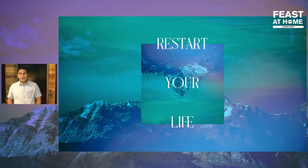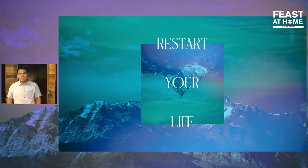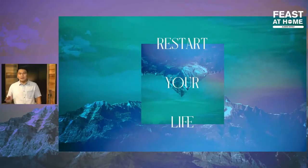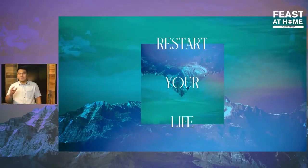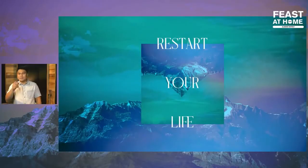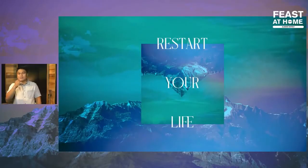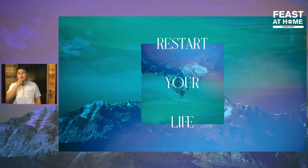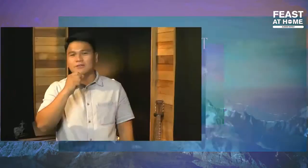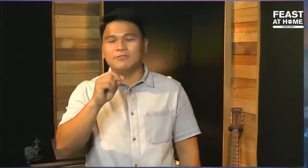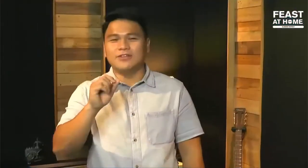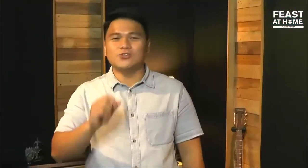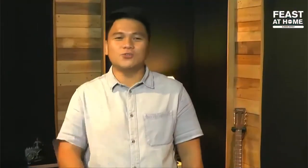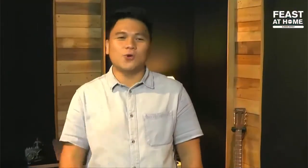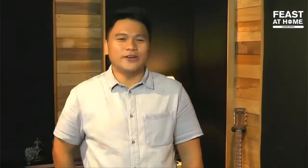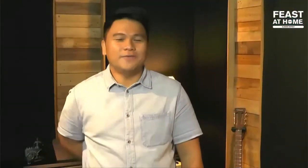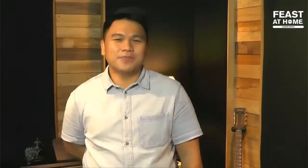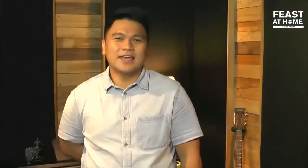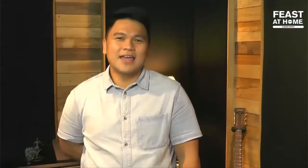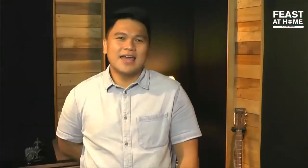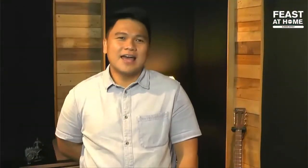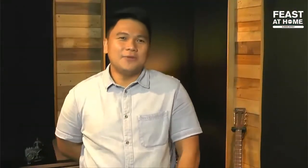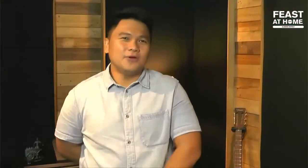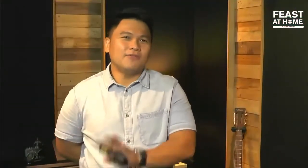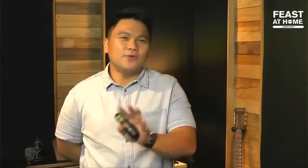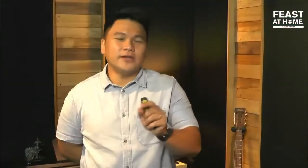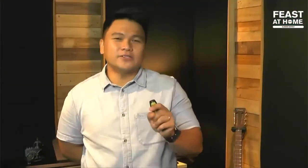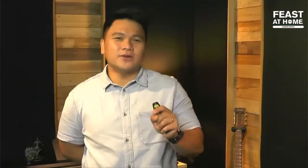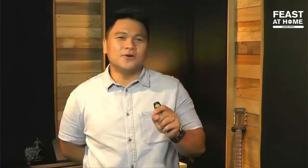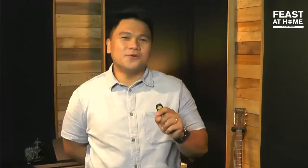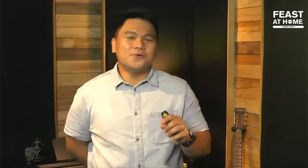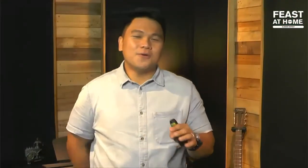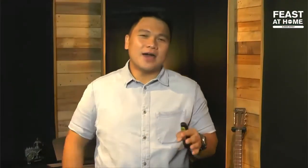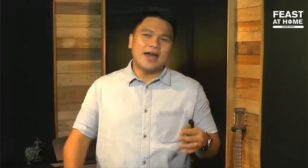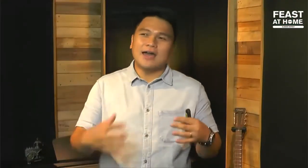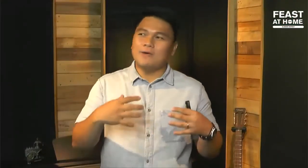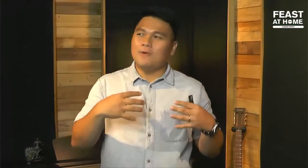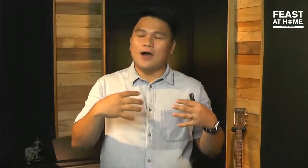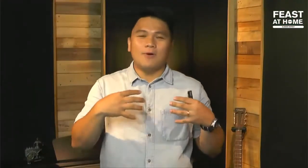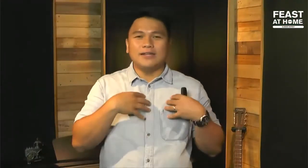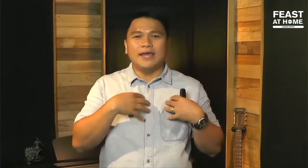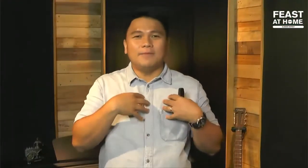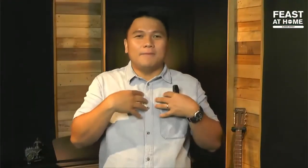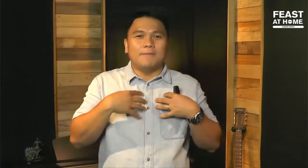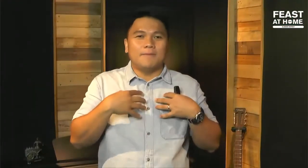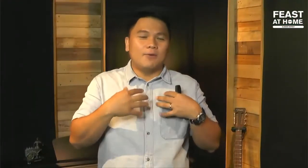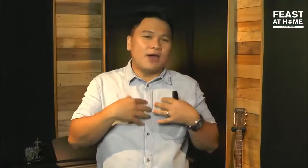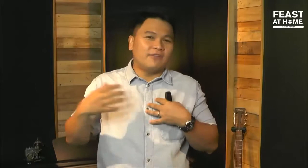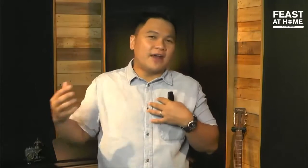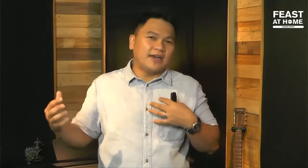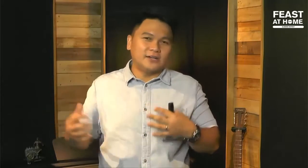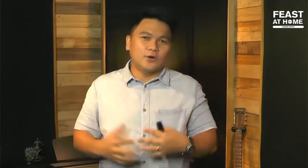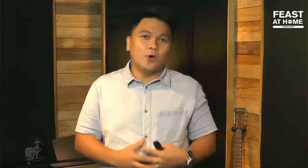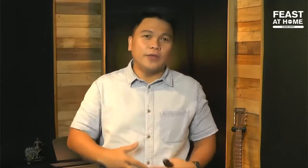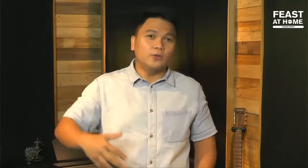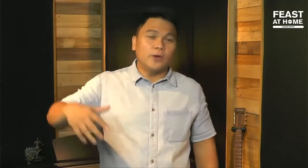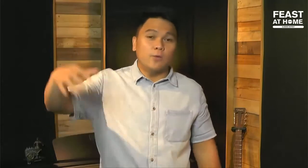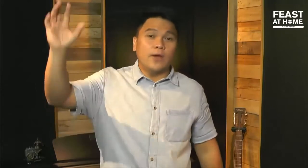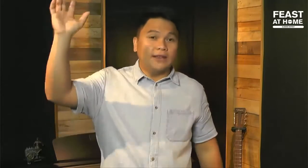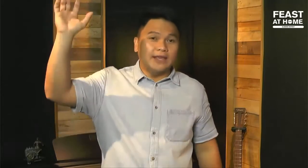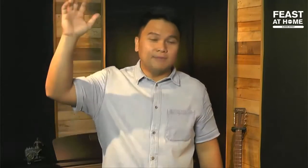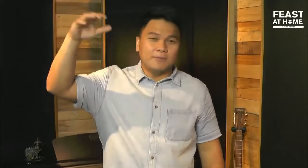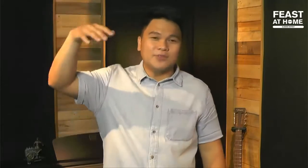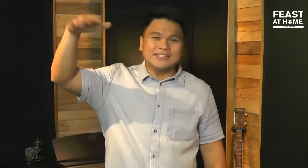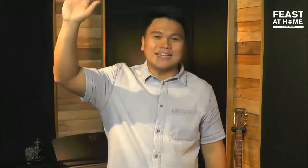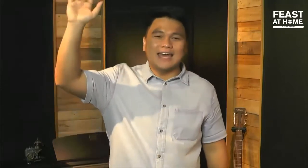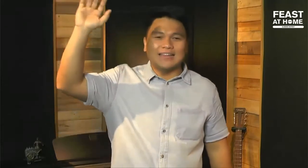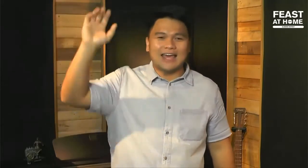on. But let me start off with the story. Alam niyo, a few years ago, one day, my wife and I are going to a